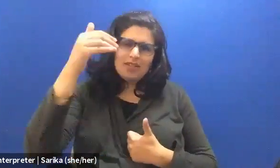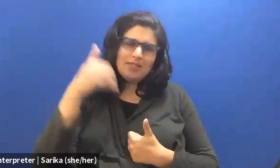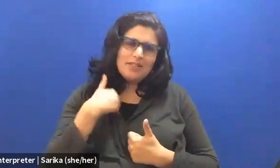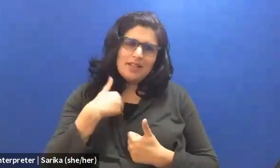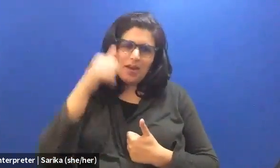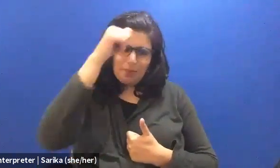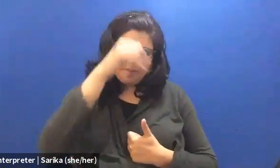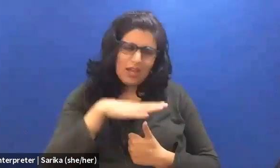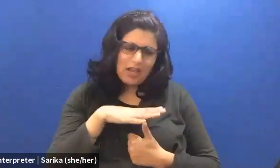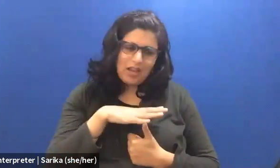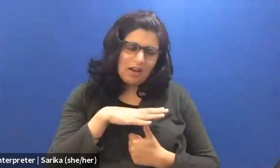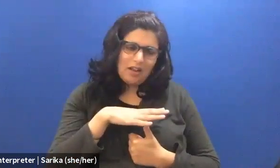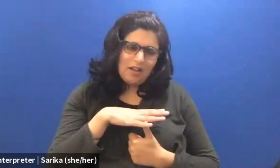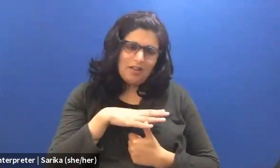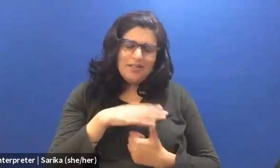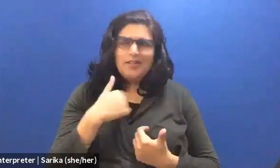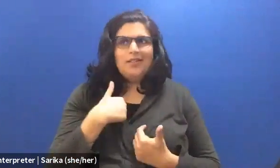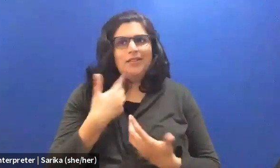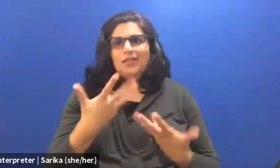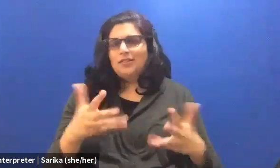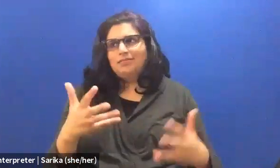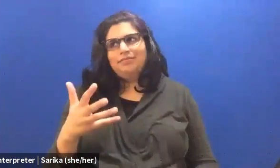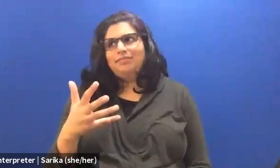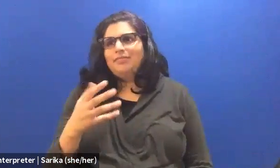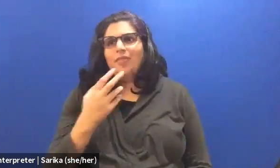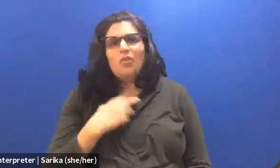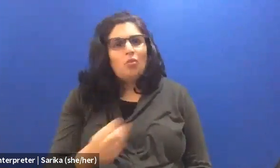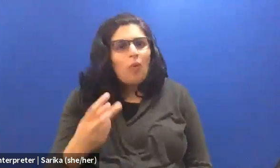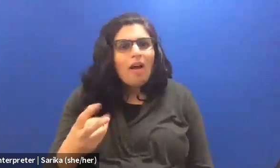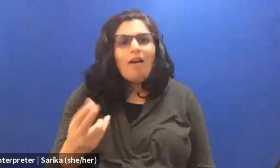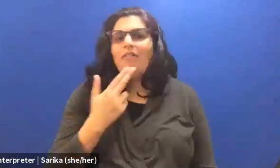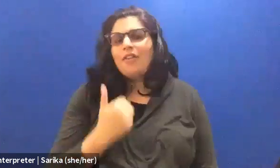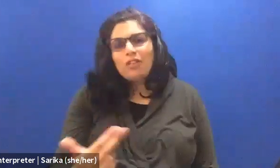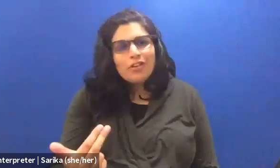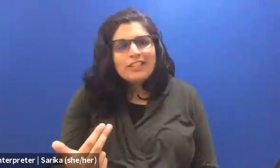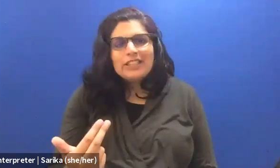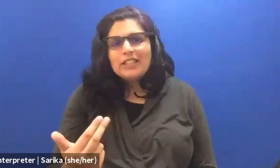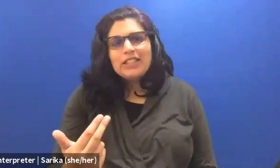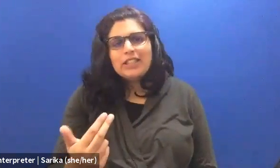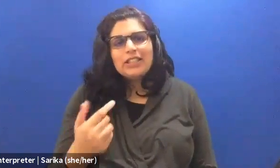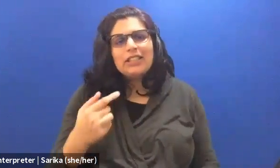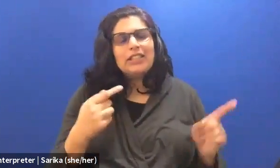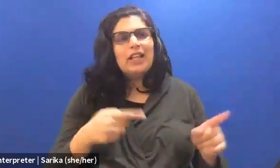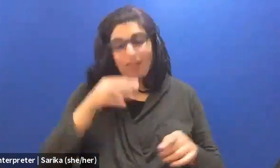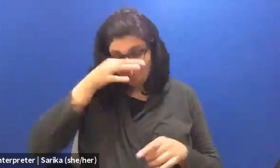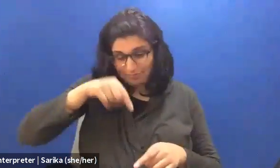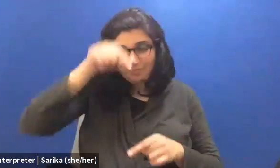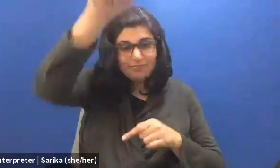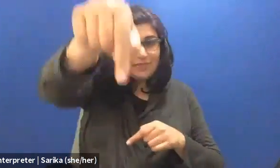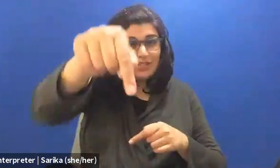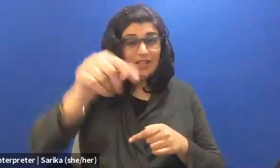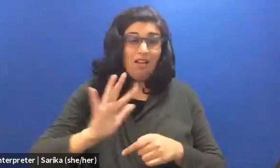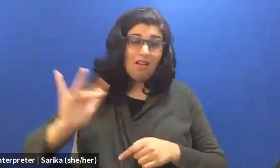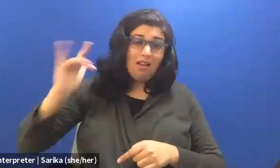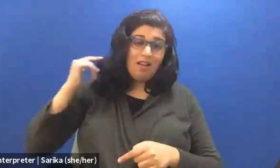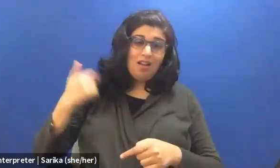I was probably 12 years old or 13 years old. And and he was across the road. And back in those days, we were very